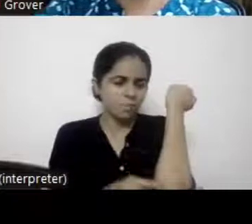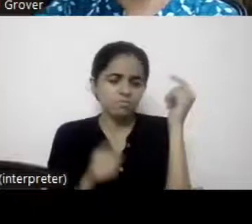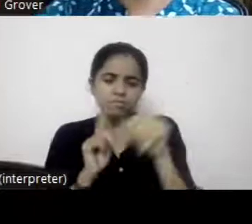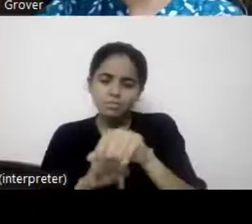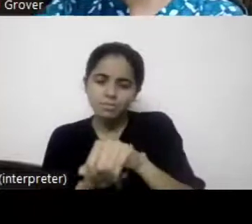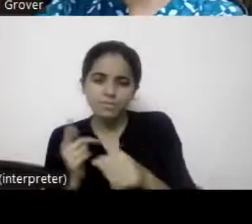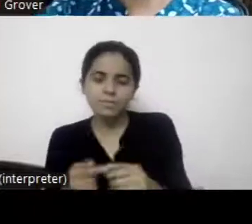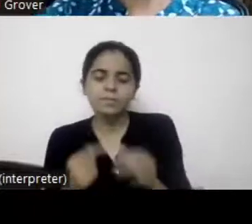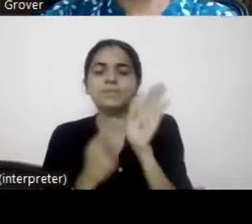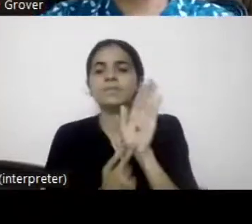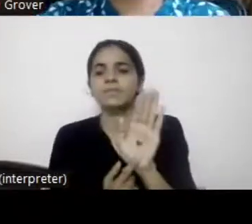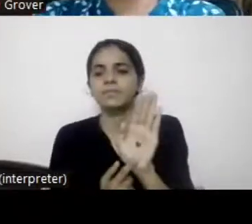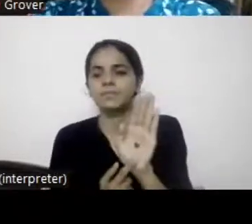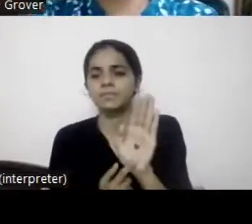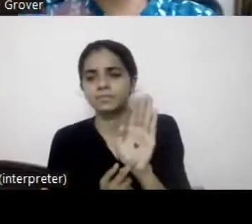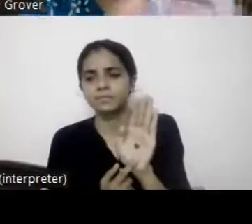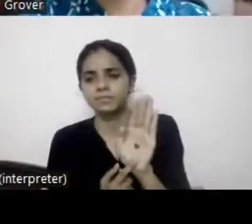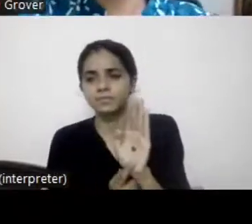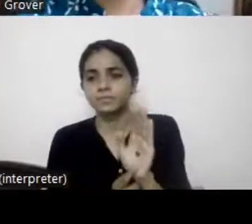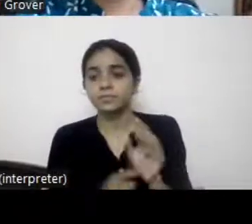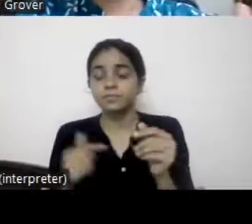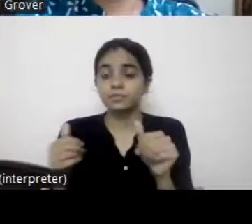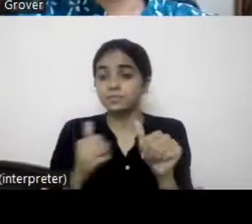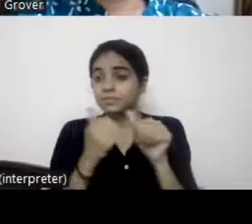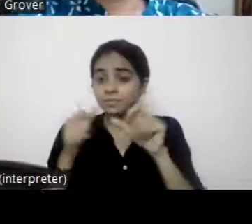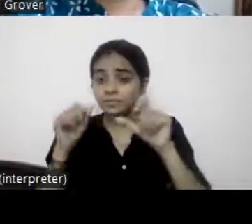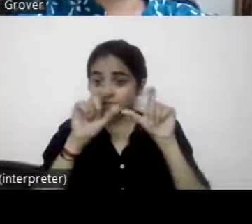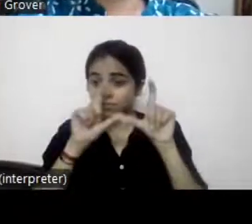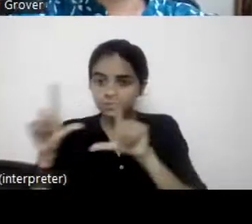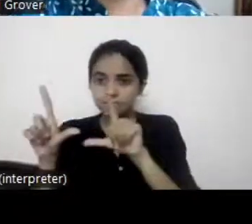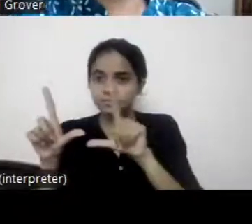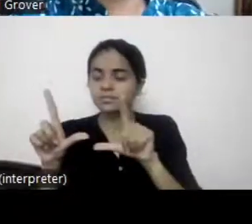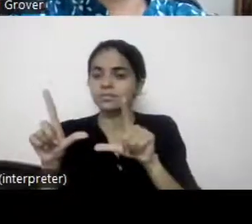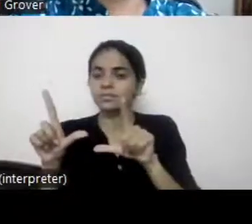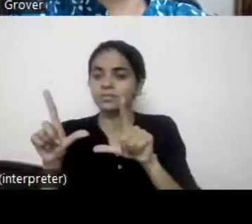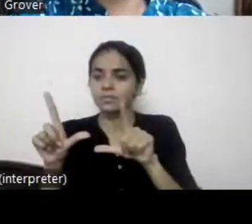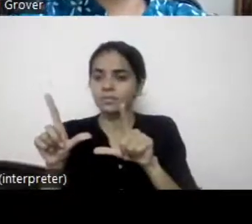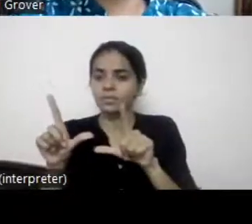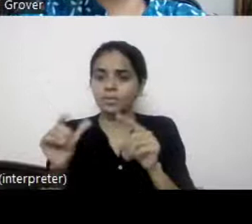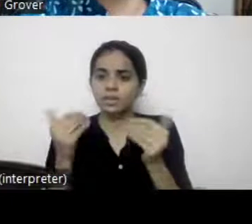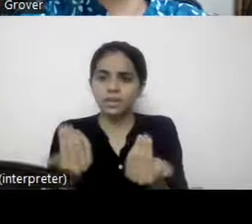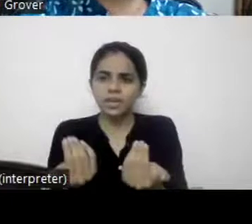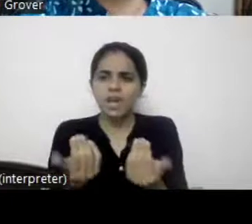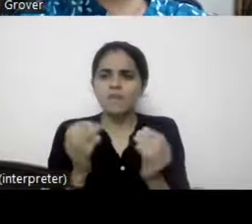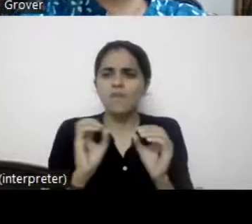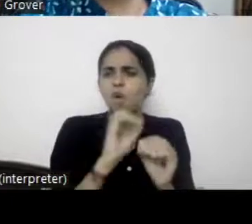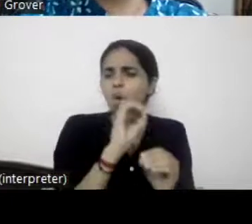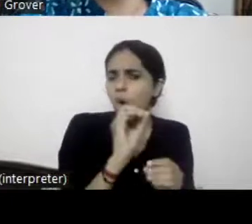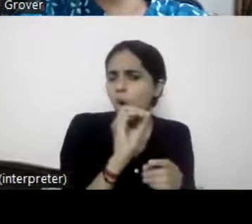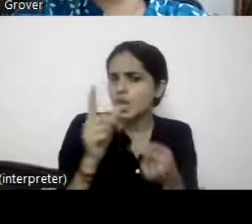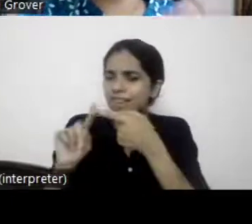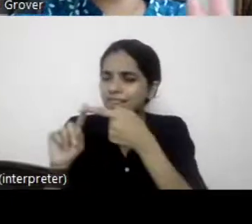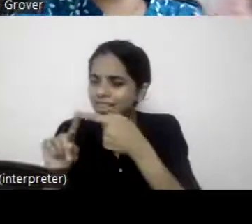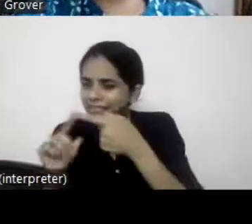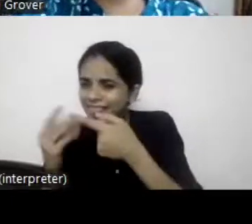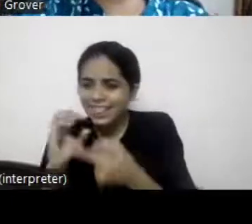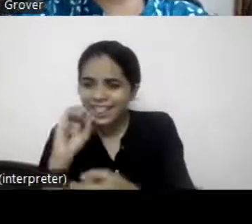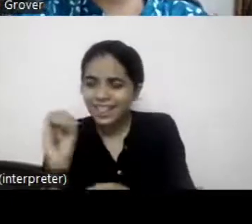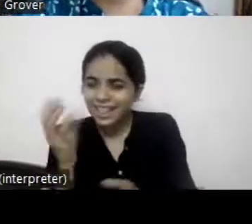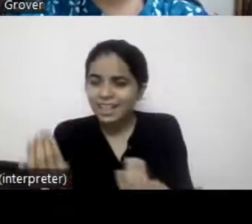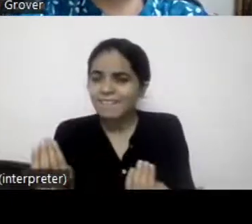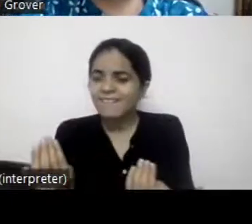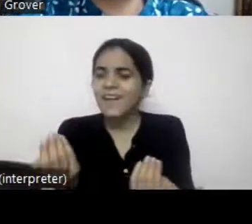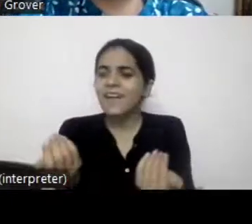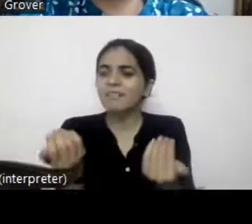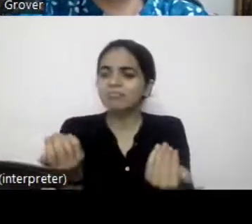show that to you. But we need to look at, when I talk about deaf ontologies and epistemologies, these are the different ways